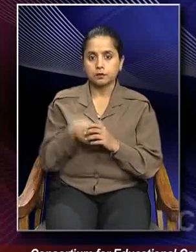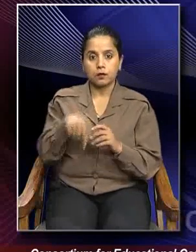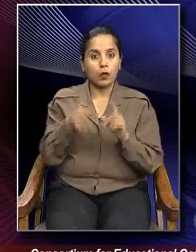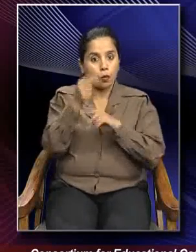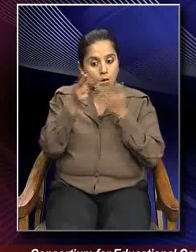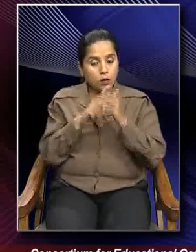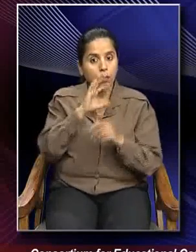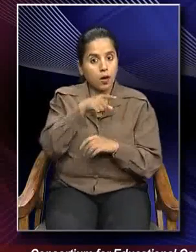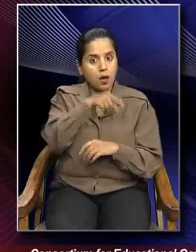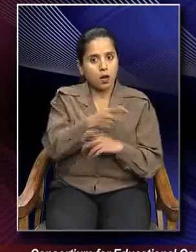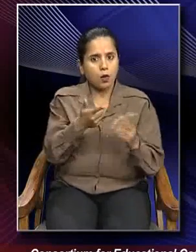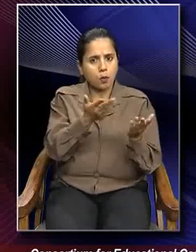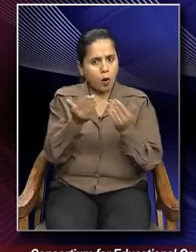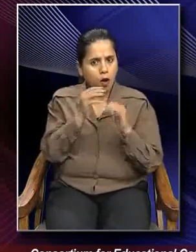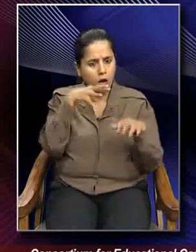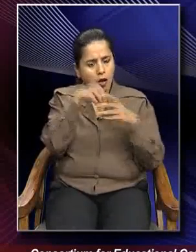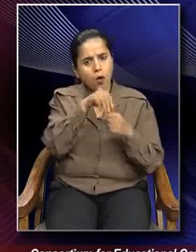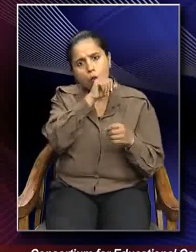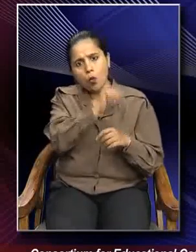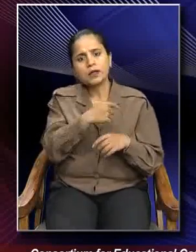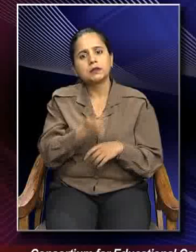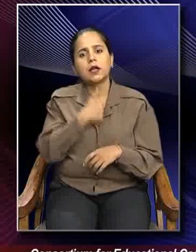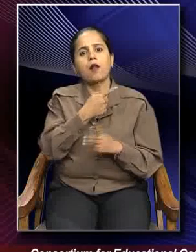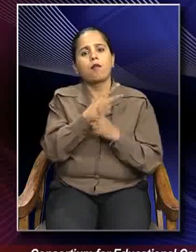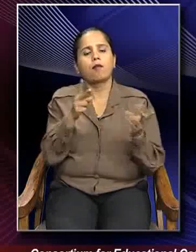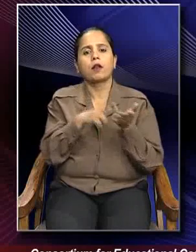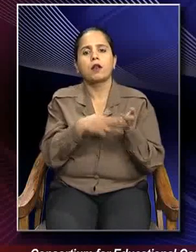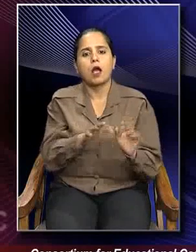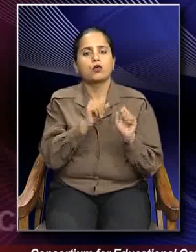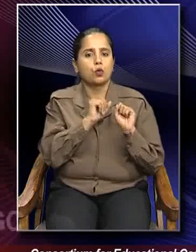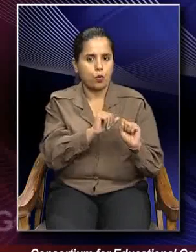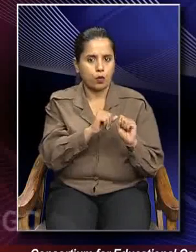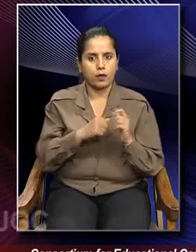Potential consciousness is the nature of the self.